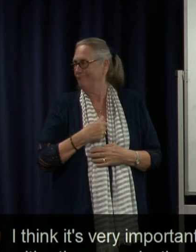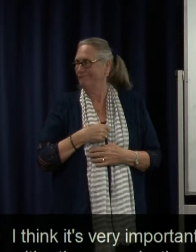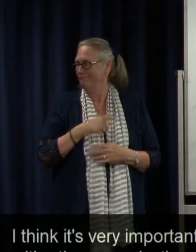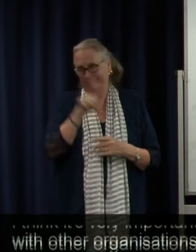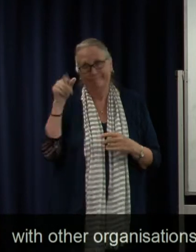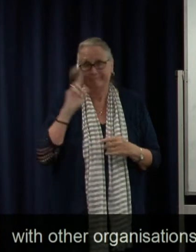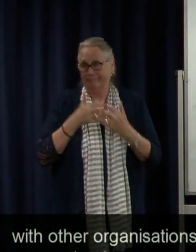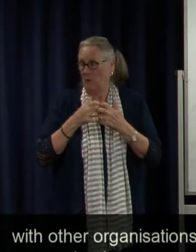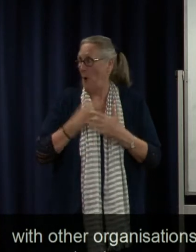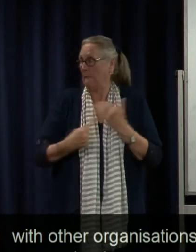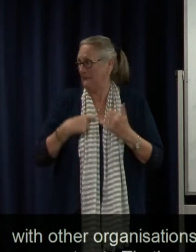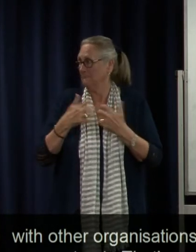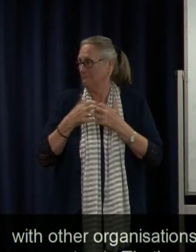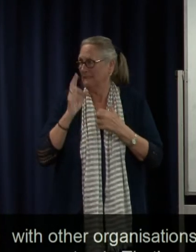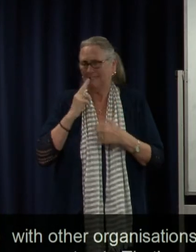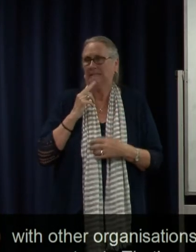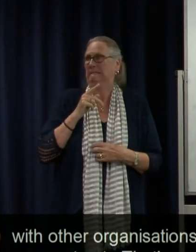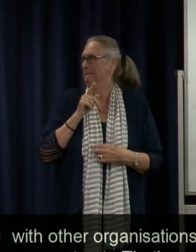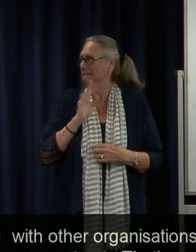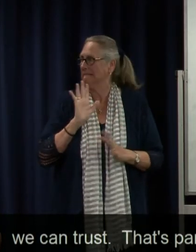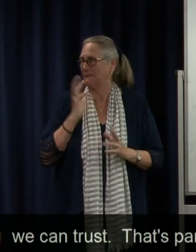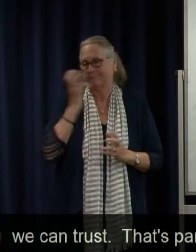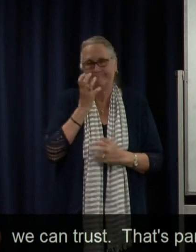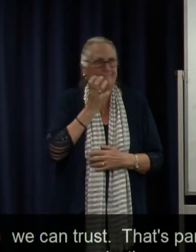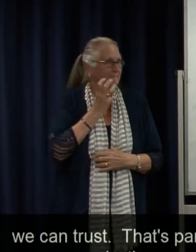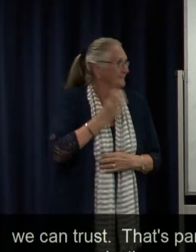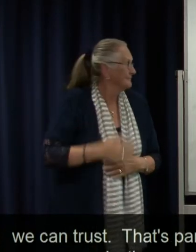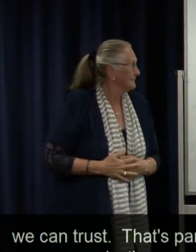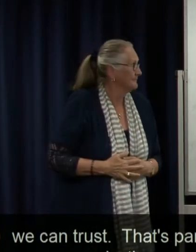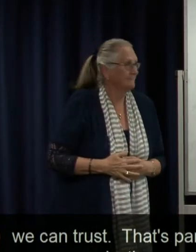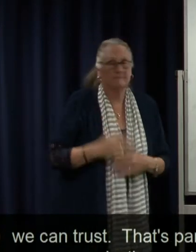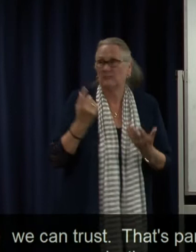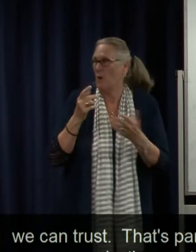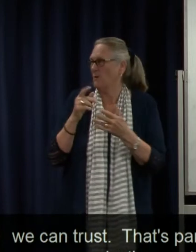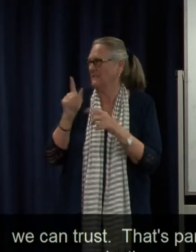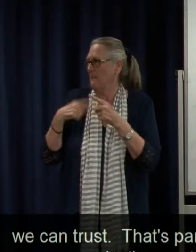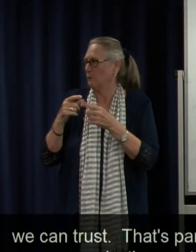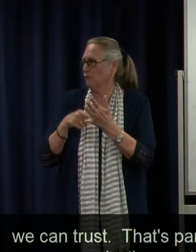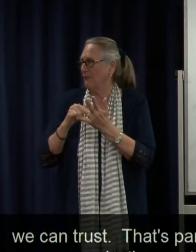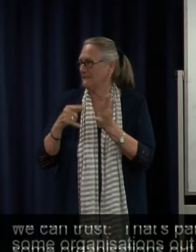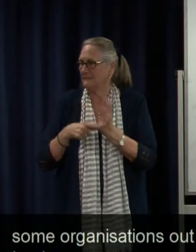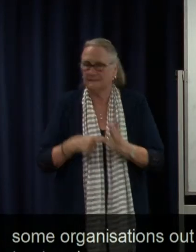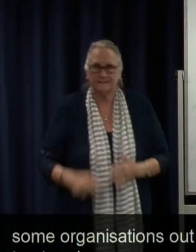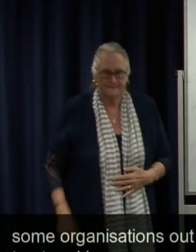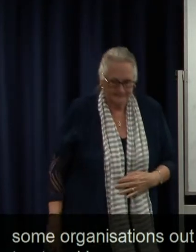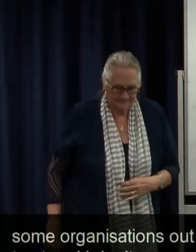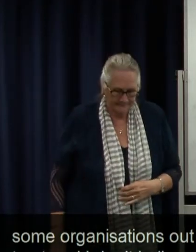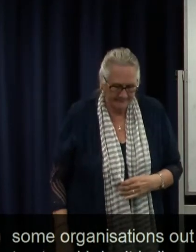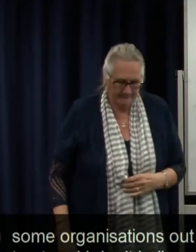paramount. There are some organisations and out there that I don't trust, and I don't believe I'm alone in that thought. So,